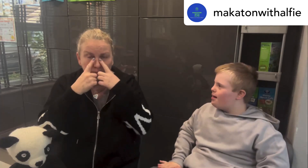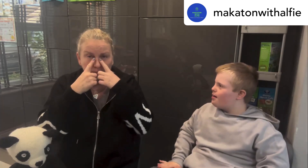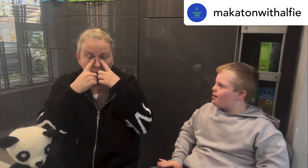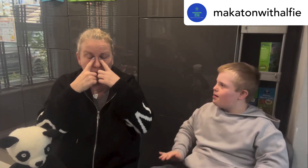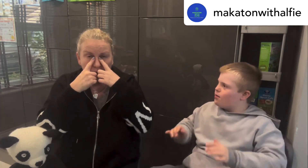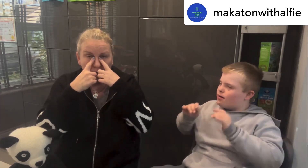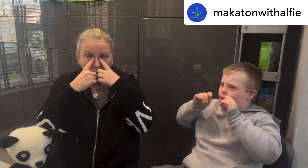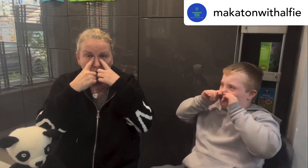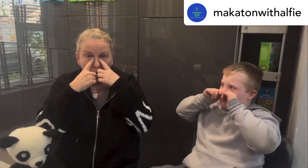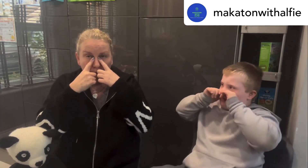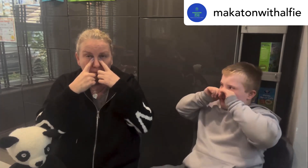Yeah. Do.